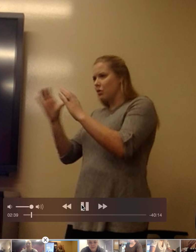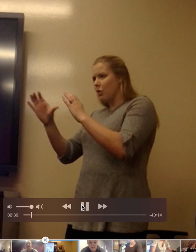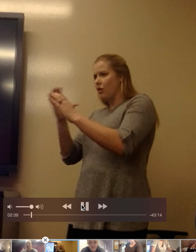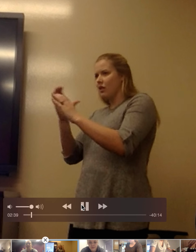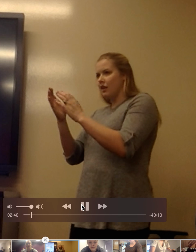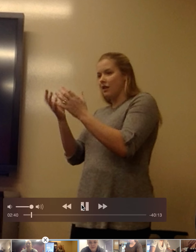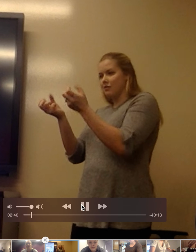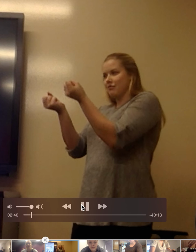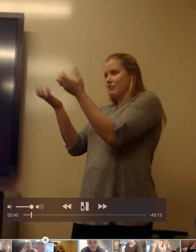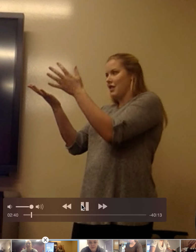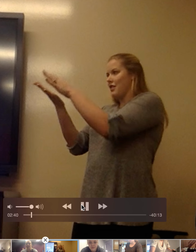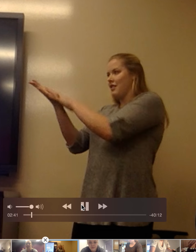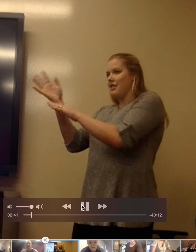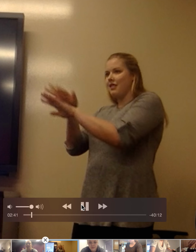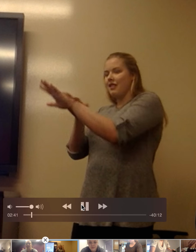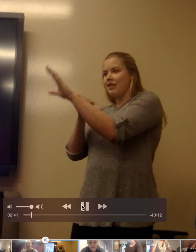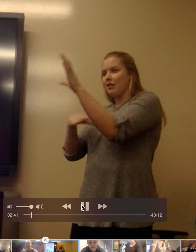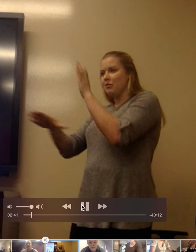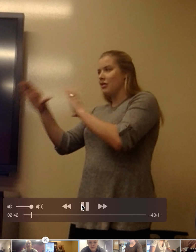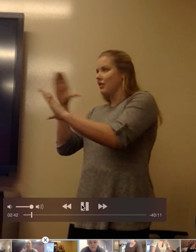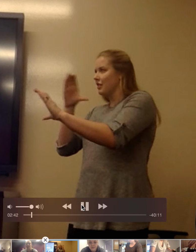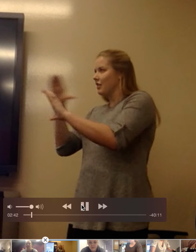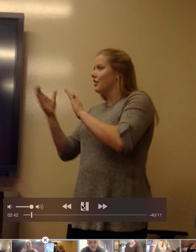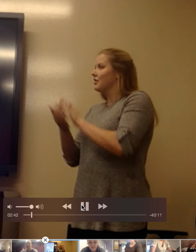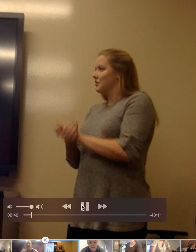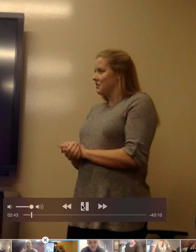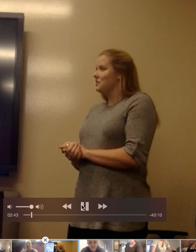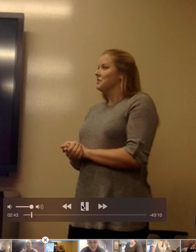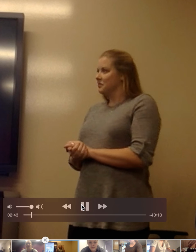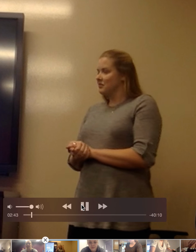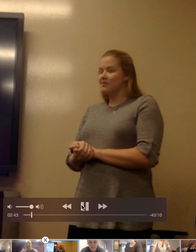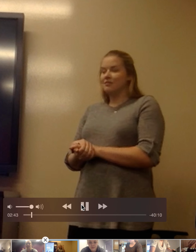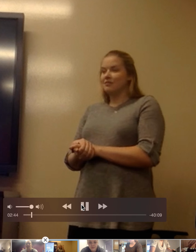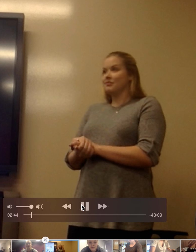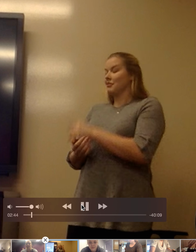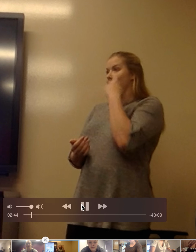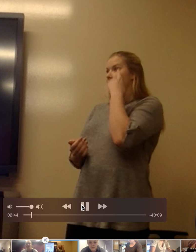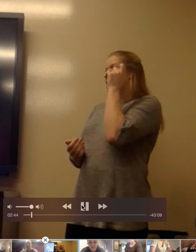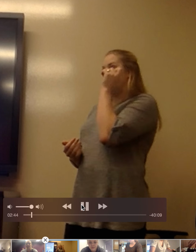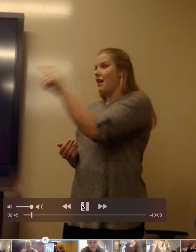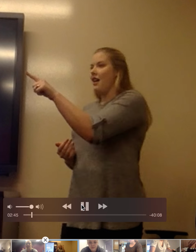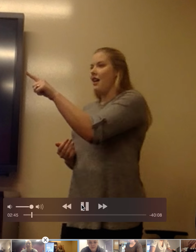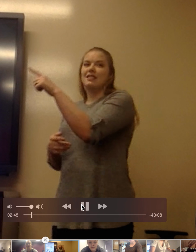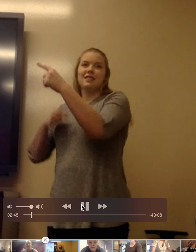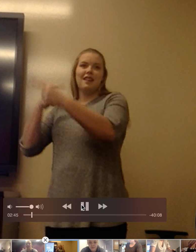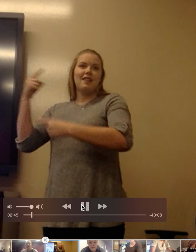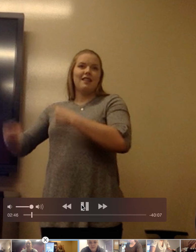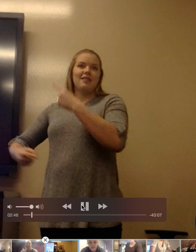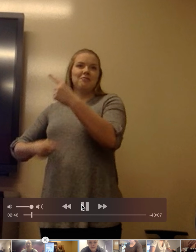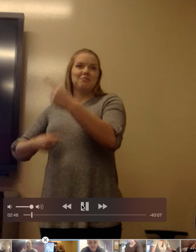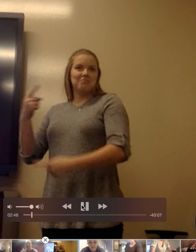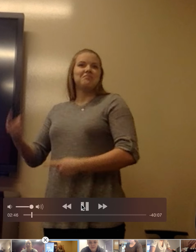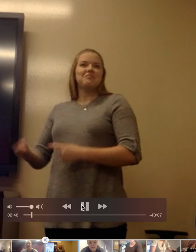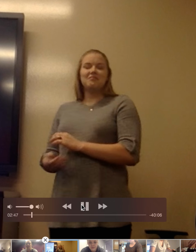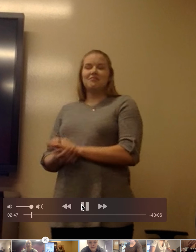this. I'm sorry, Abbé de la Paix. He was fascinated by their communication. So he saw them